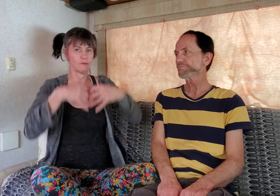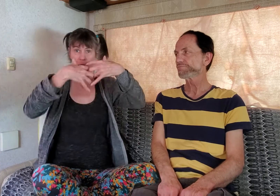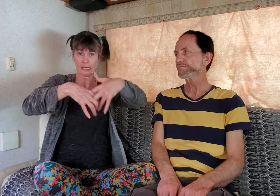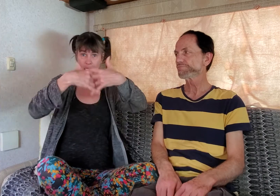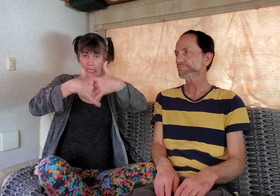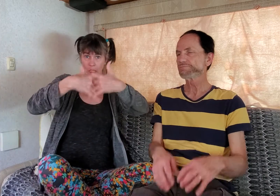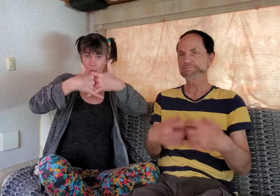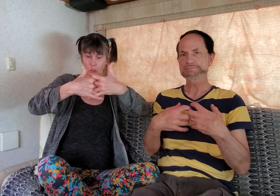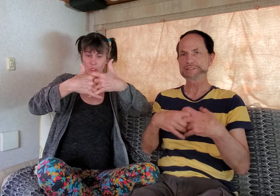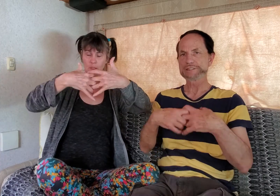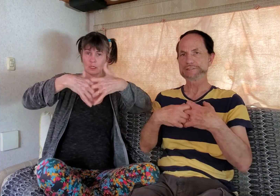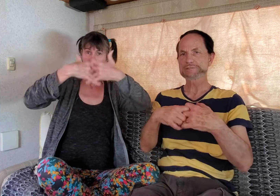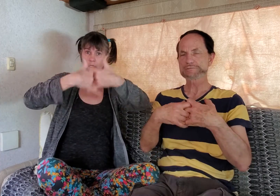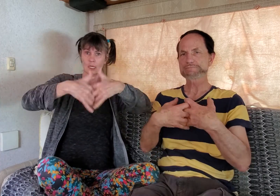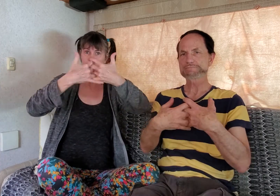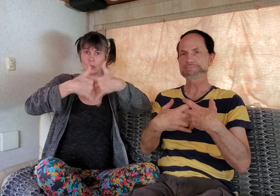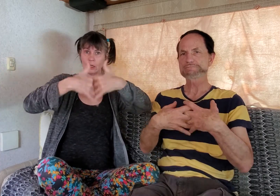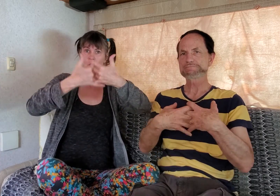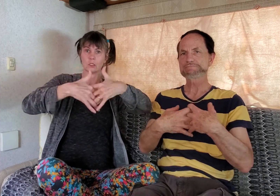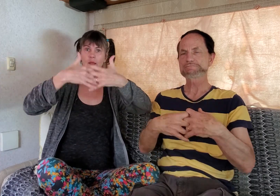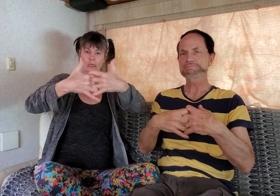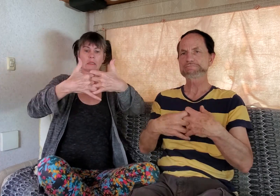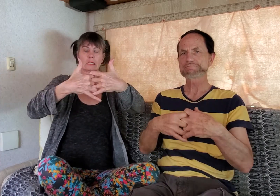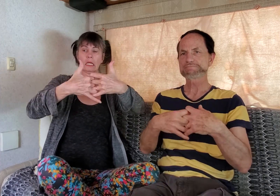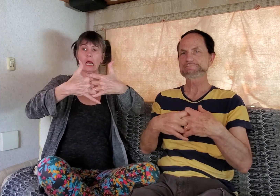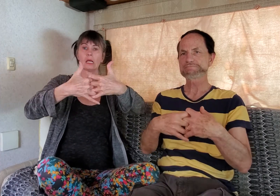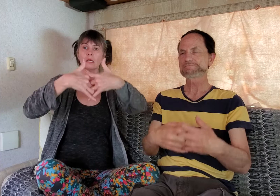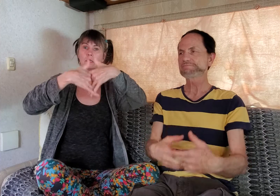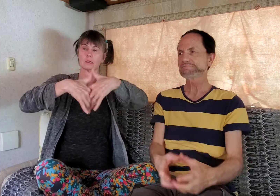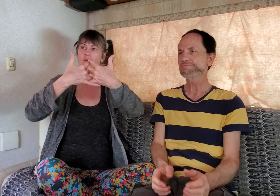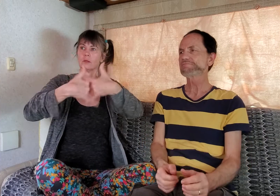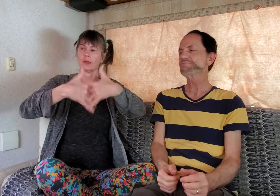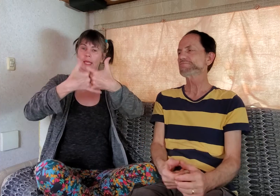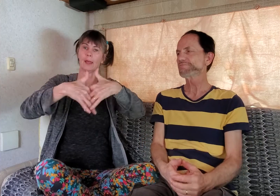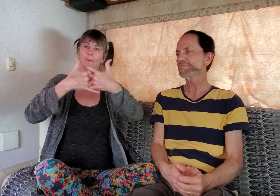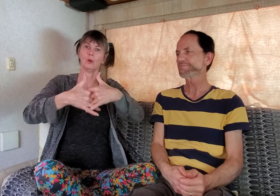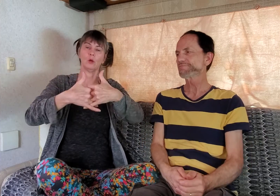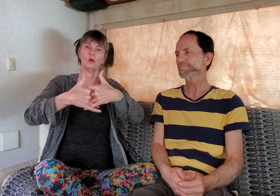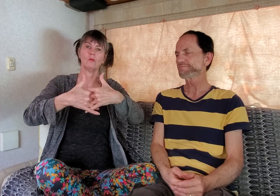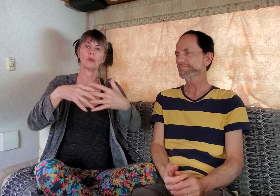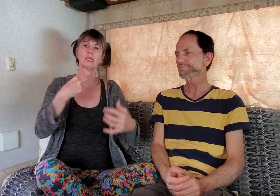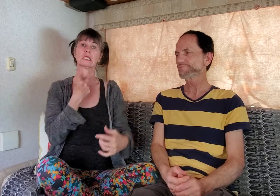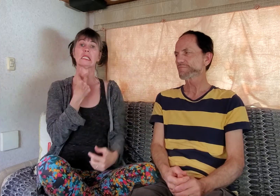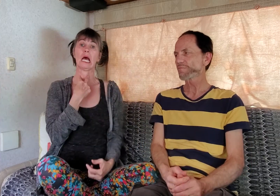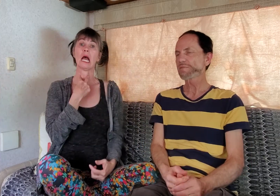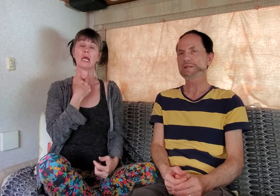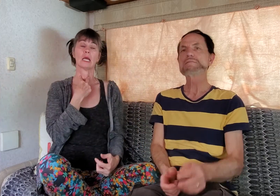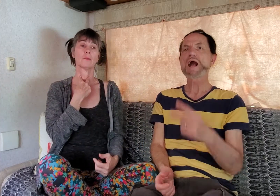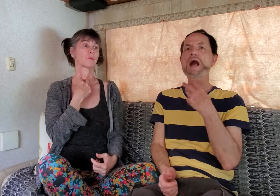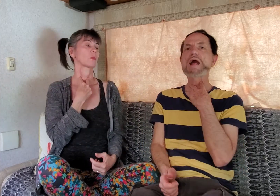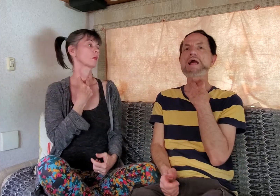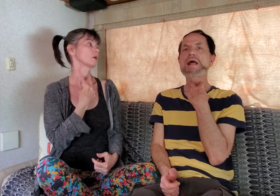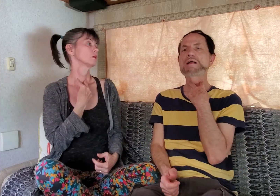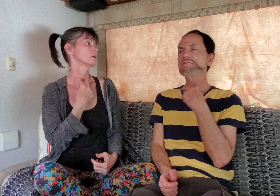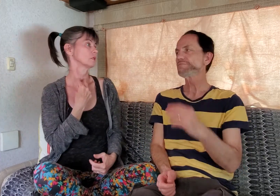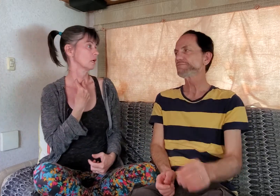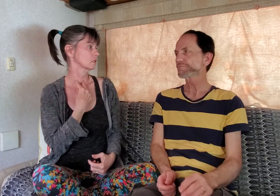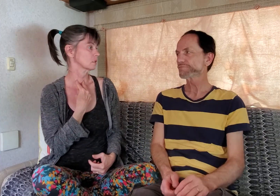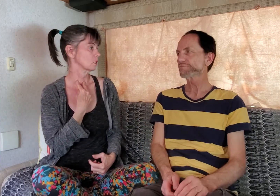the gears. Gears. The gears, and they get stuck. So they can't move. They get stuck. Stuck is a good